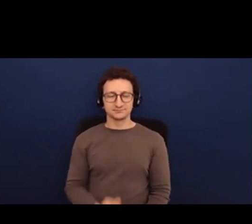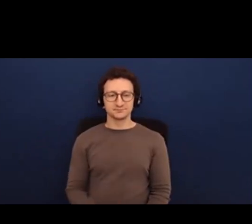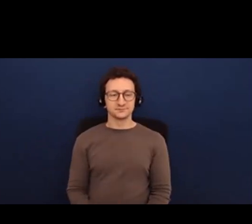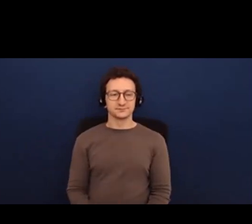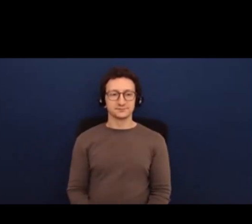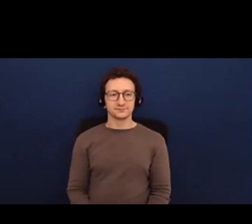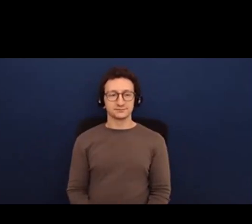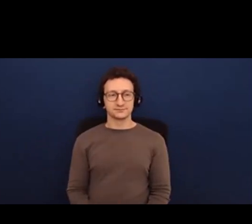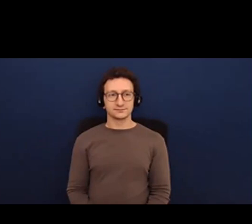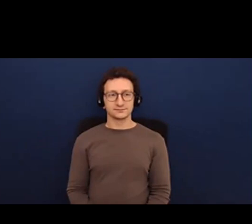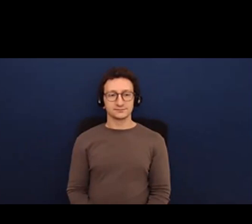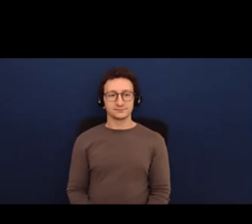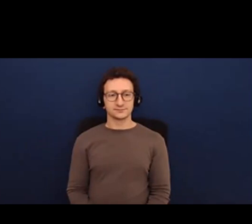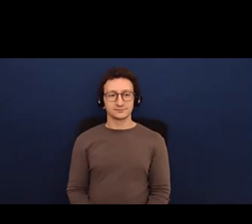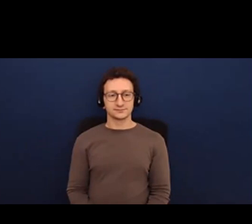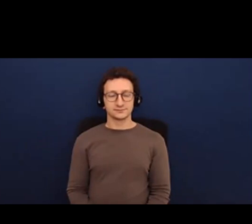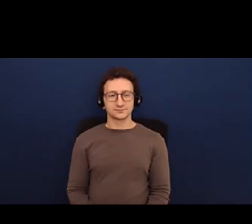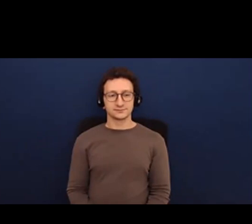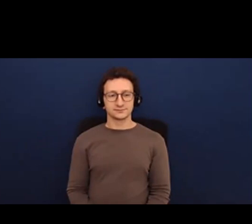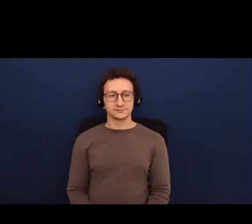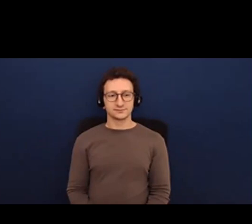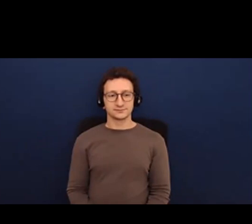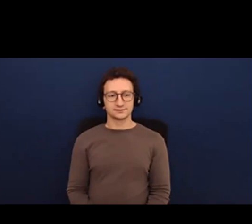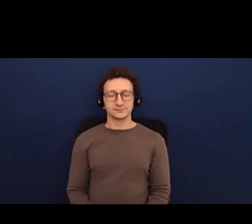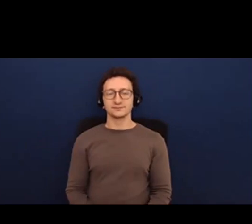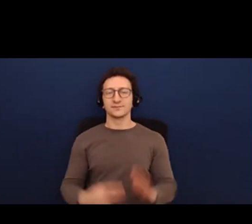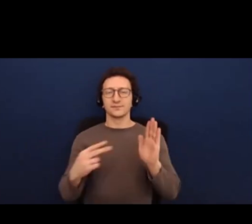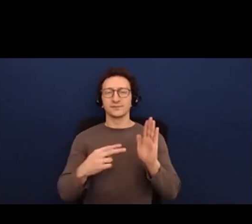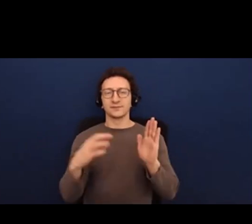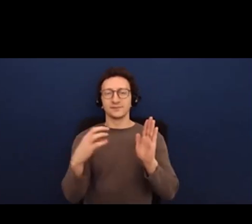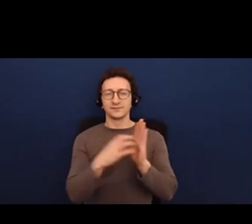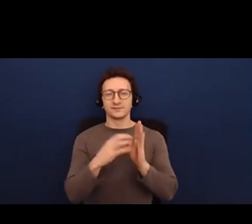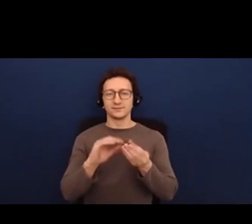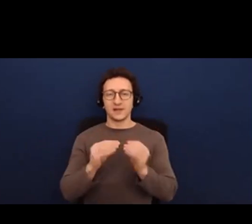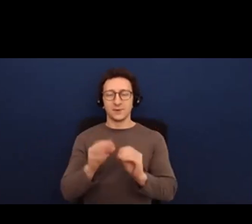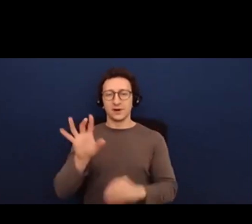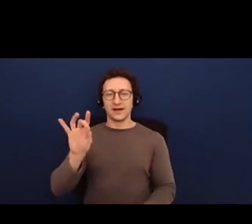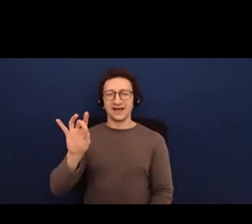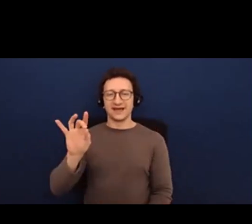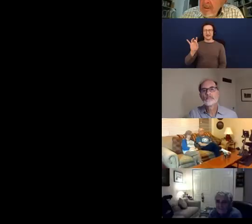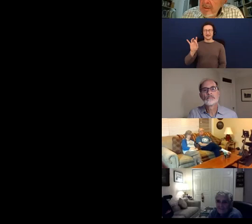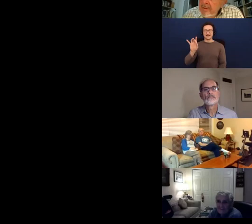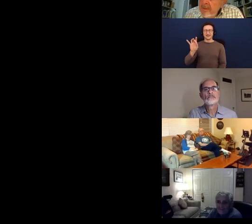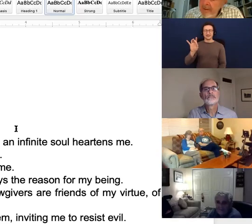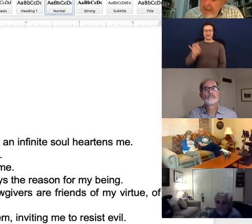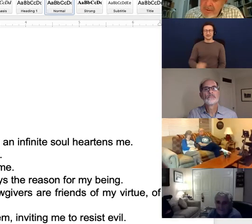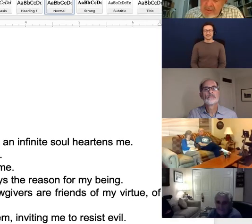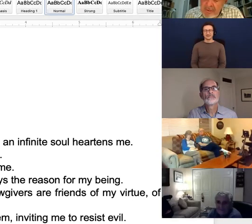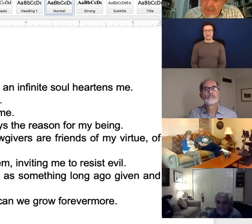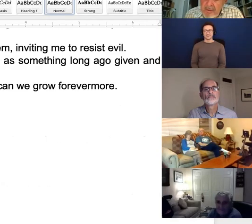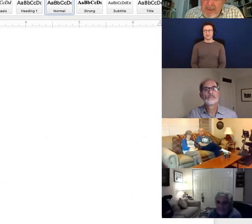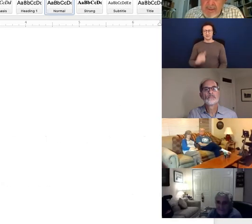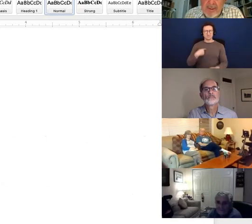I have another. Yeah, let's go to text number 8. I don't know what happened to the